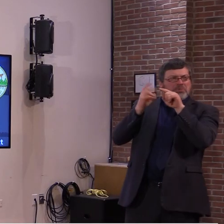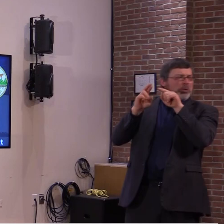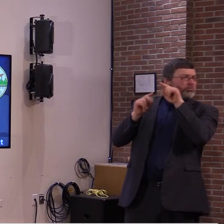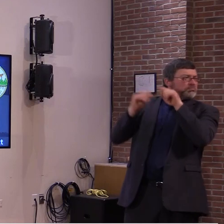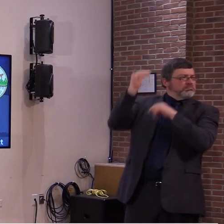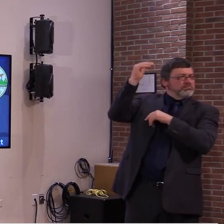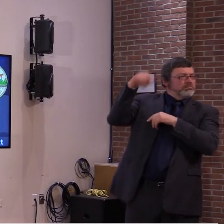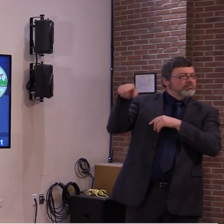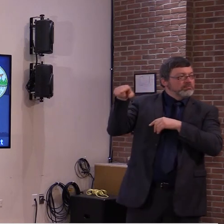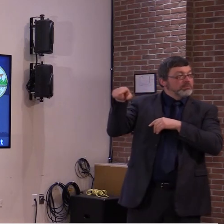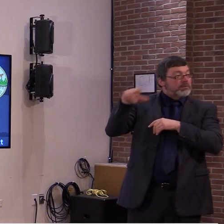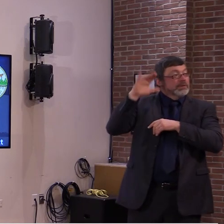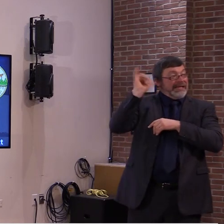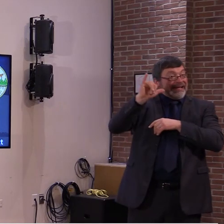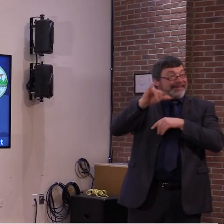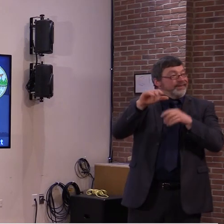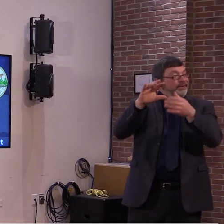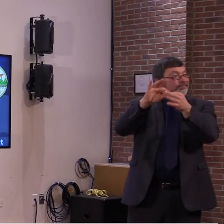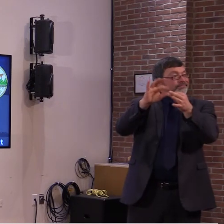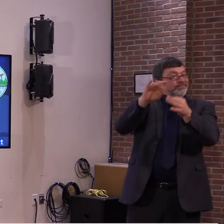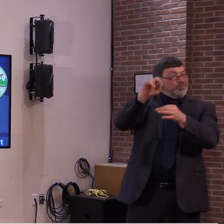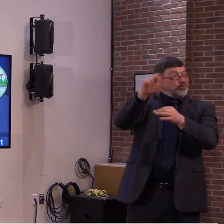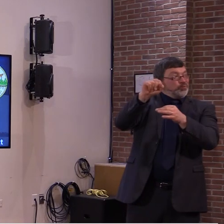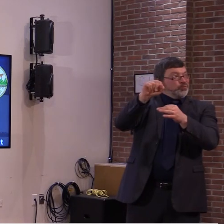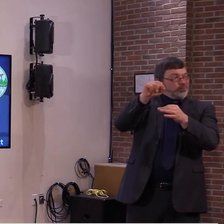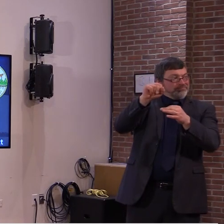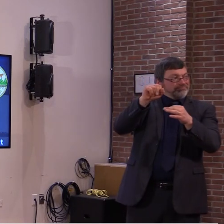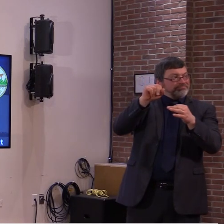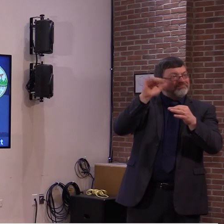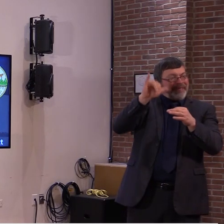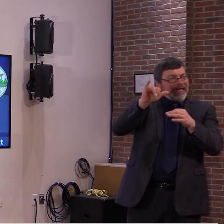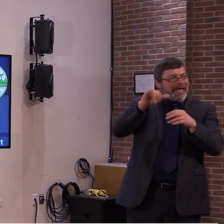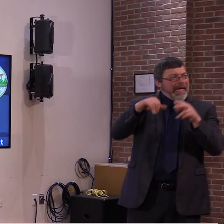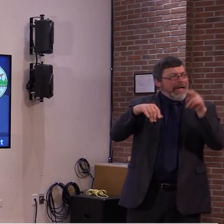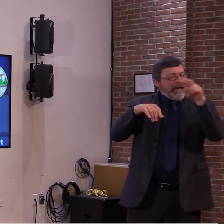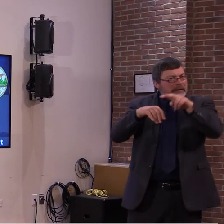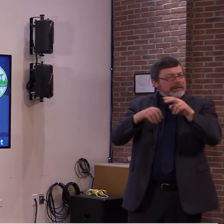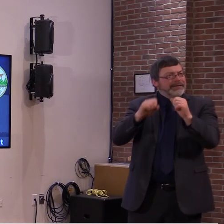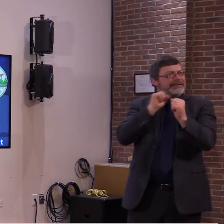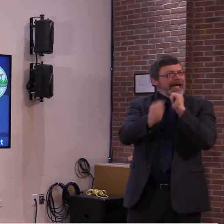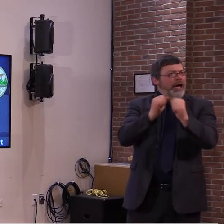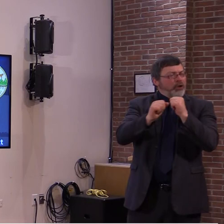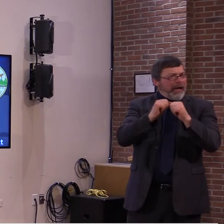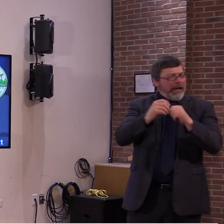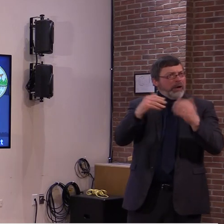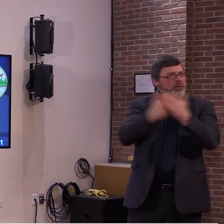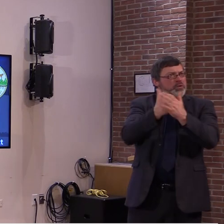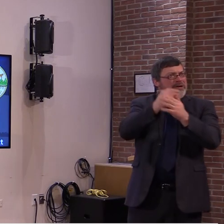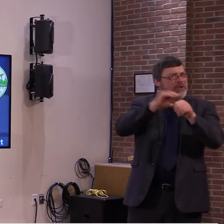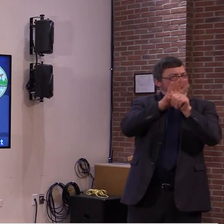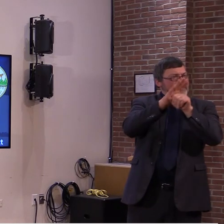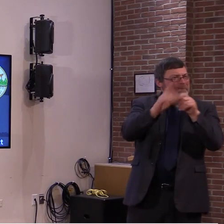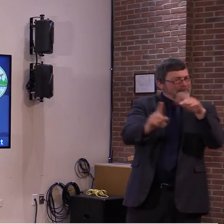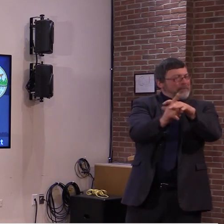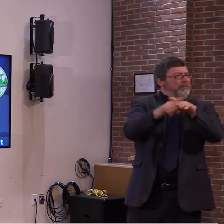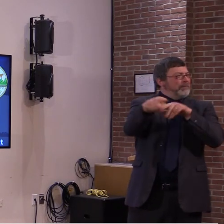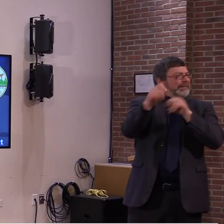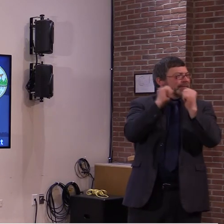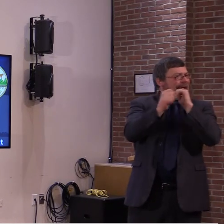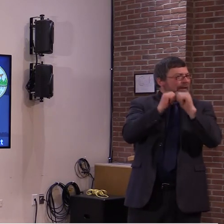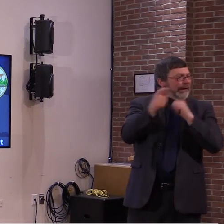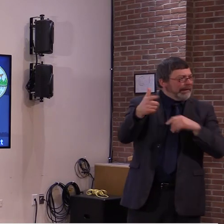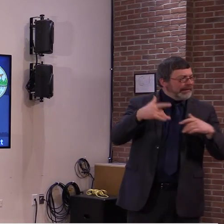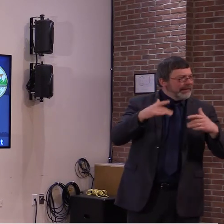breakout, we did get a couple of folks right into us and wondering how Vermonters are going to find